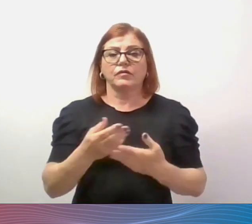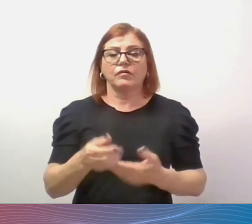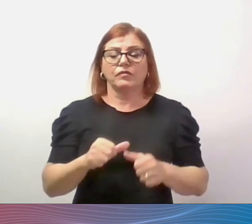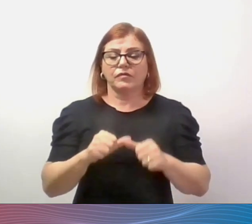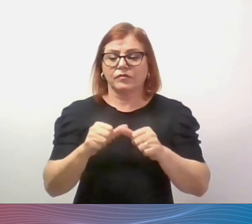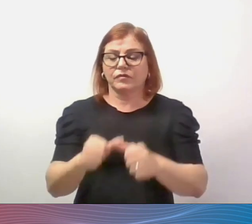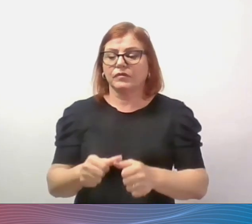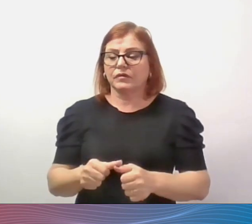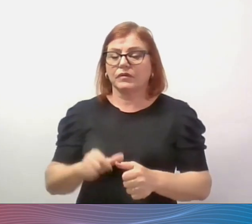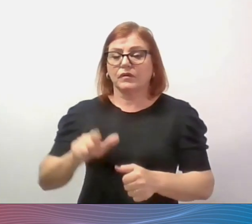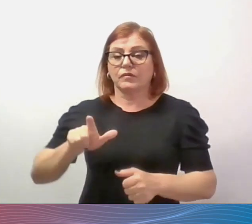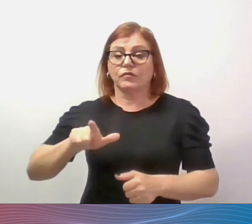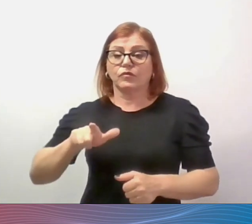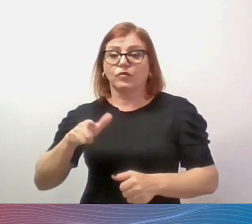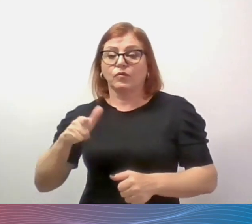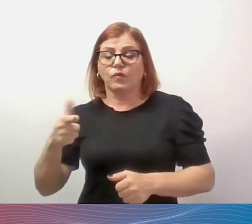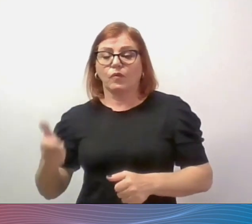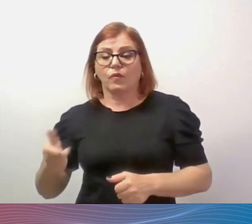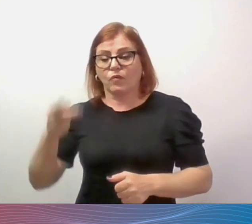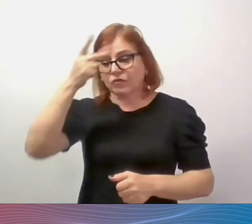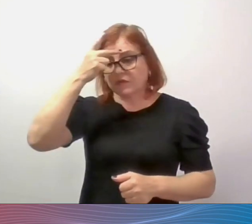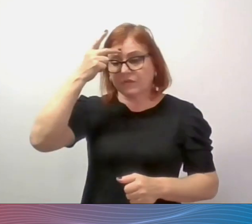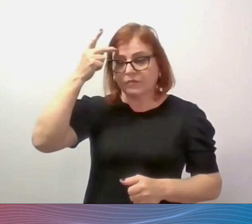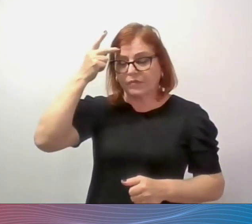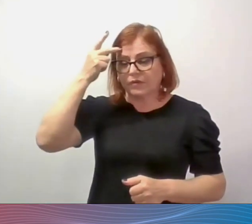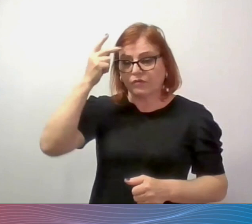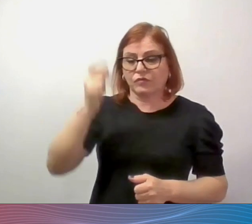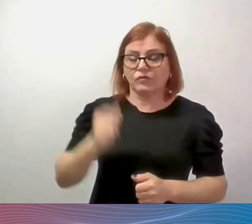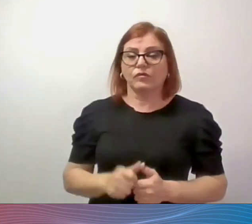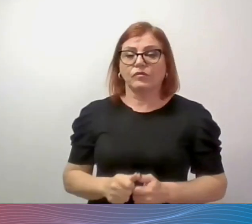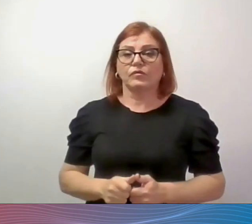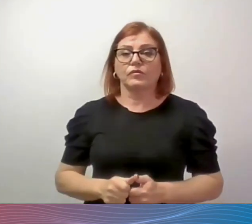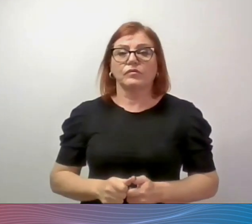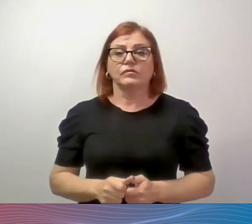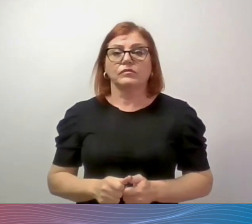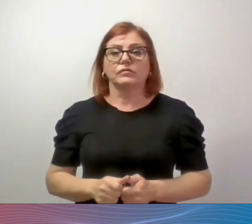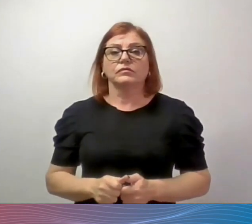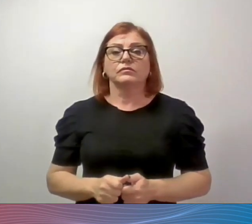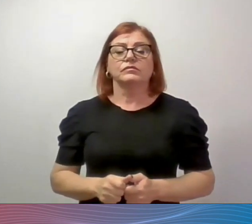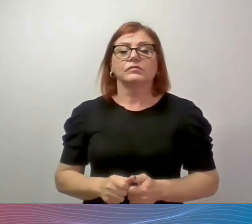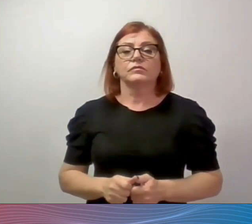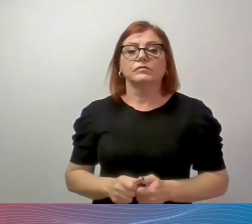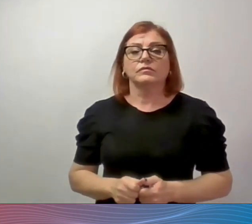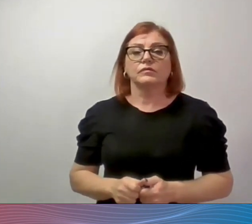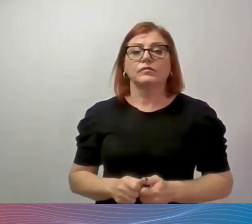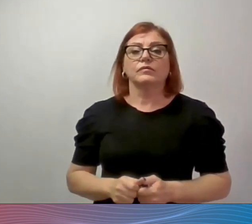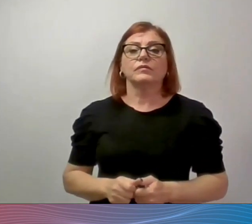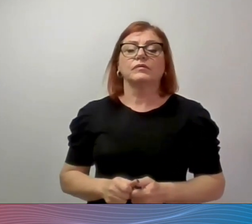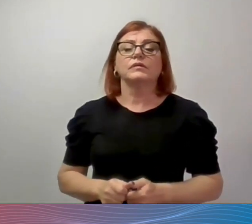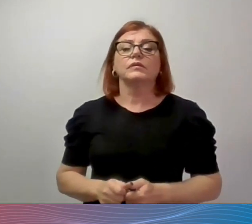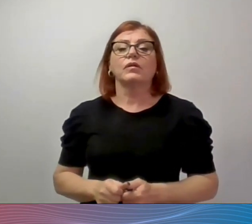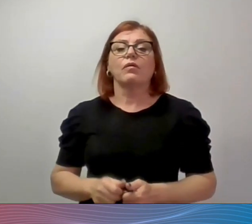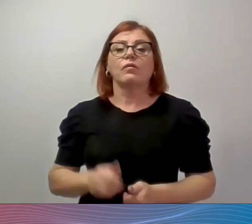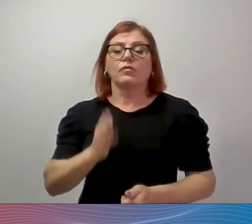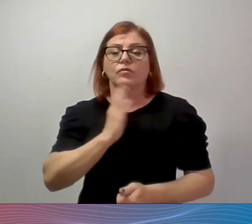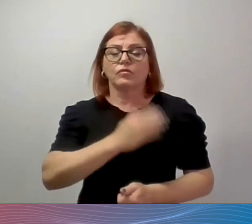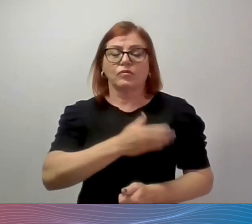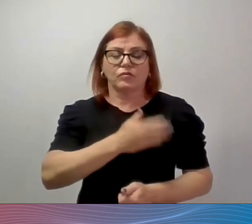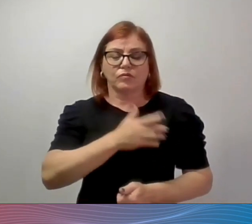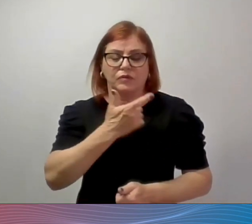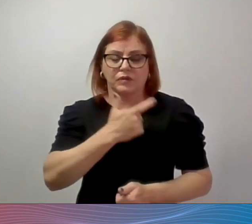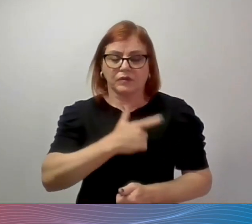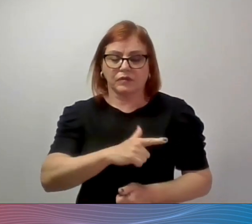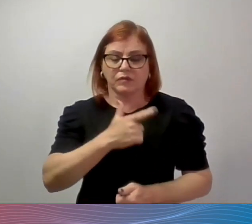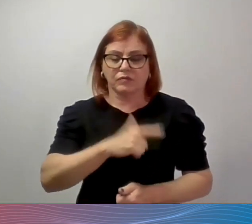the opposite sex, devemos lidar com muita pureza e sempre aberto ao público. We